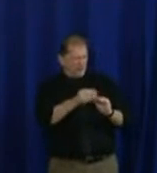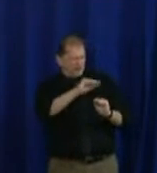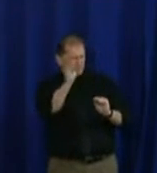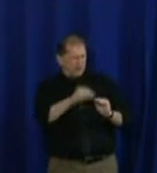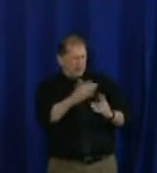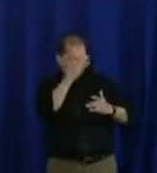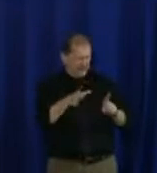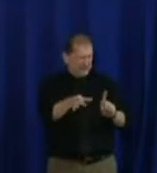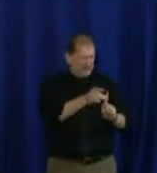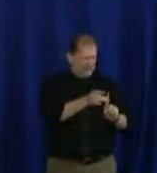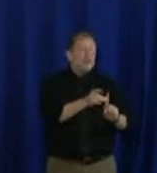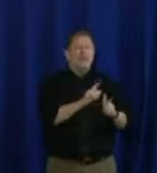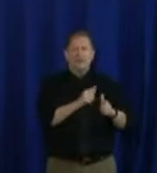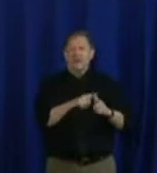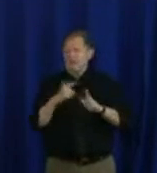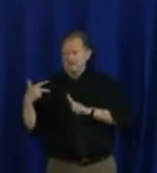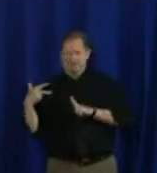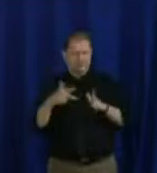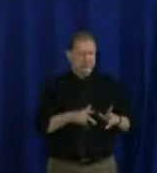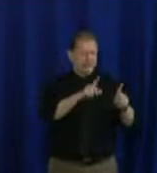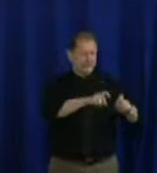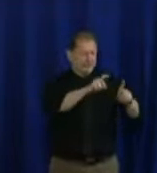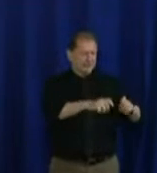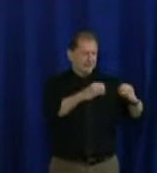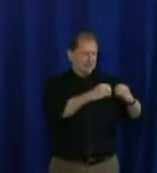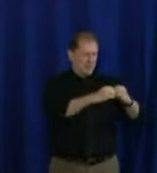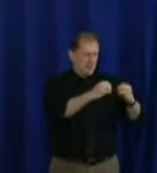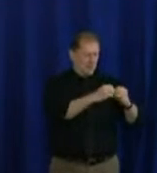where we do additional out. We will continue to do that.